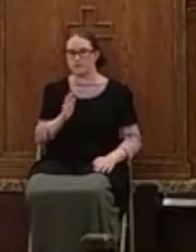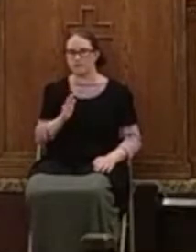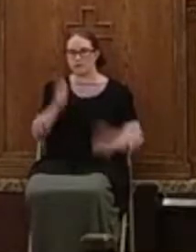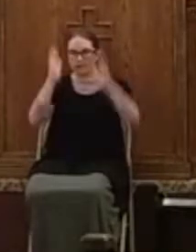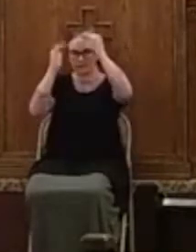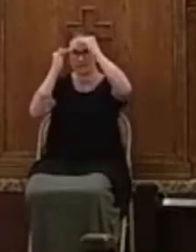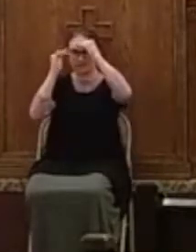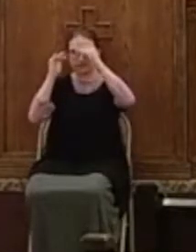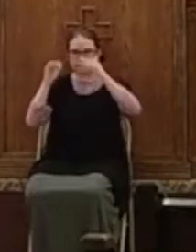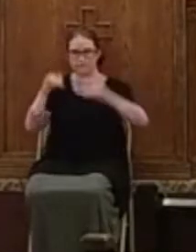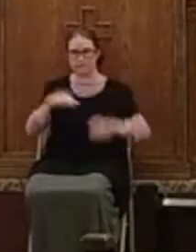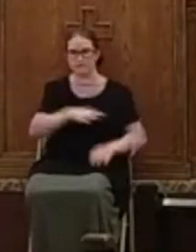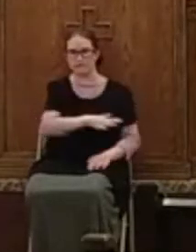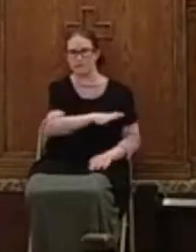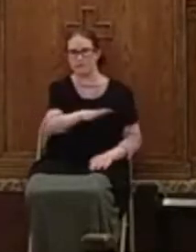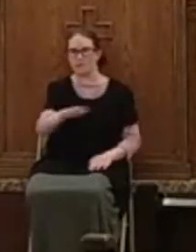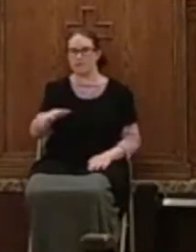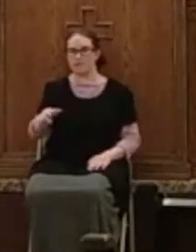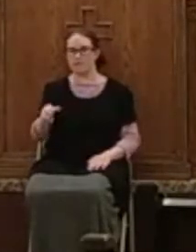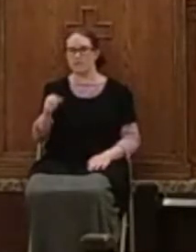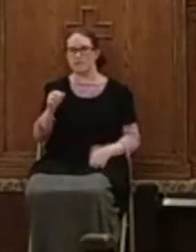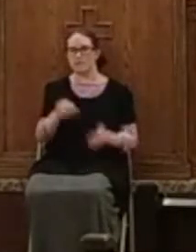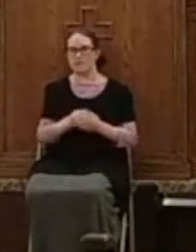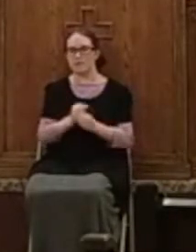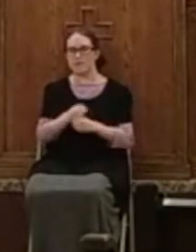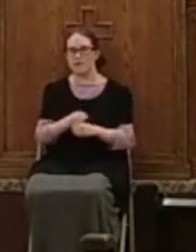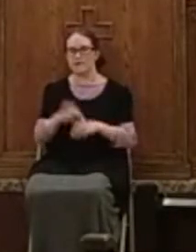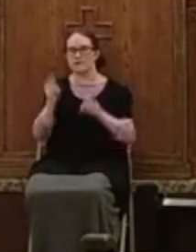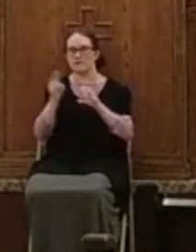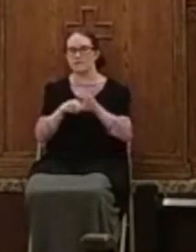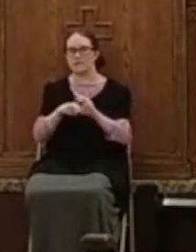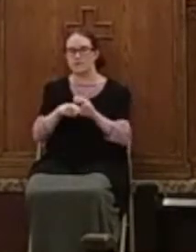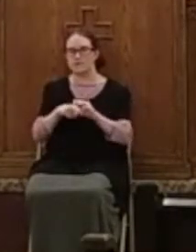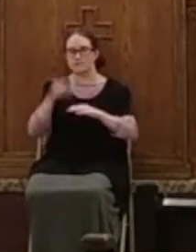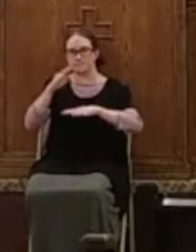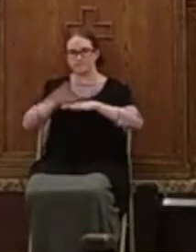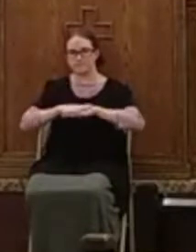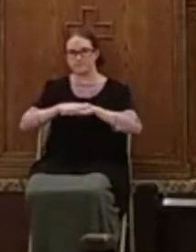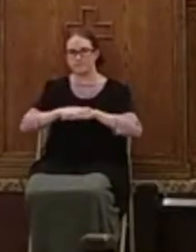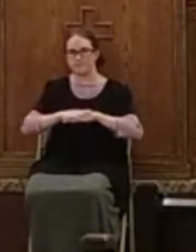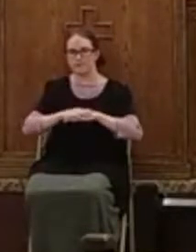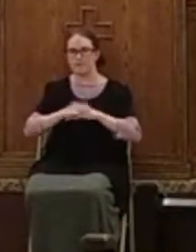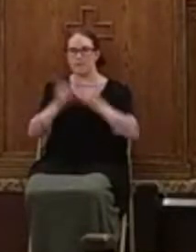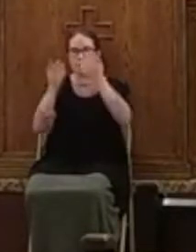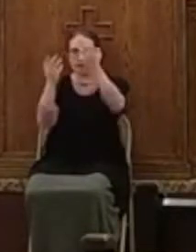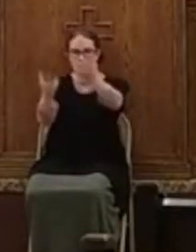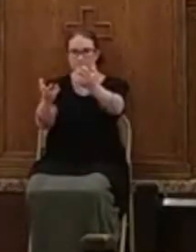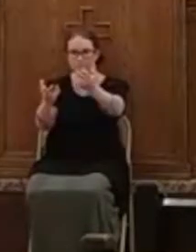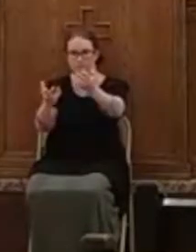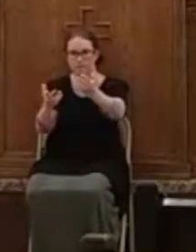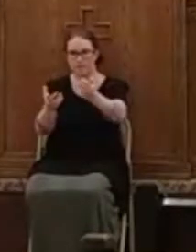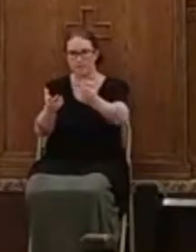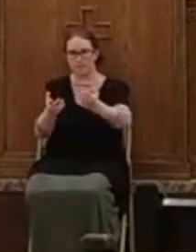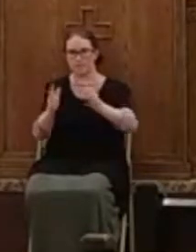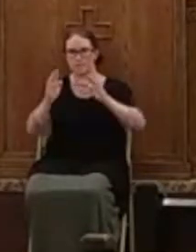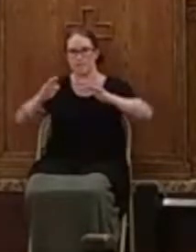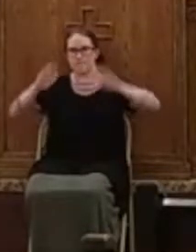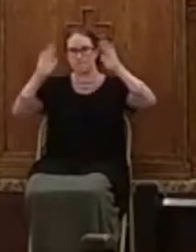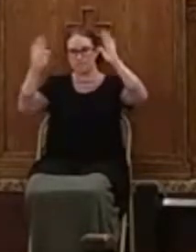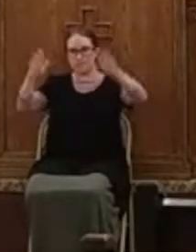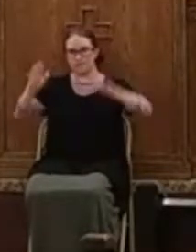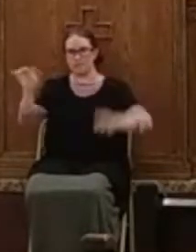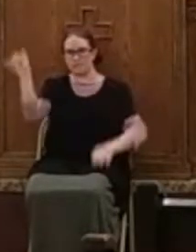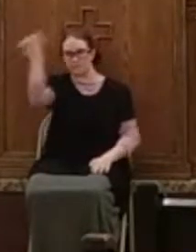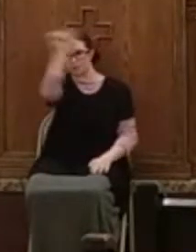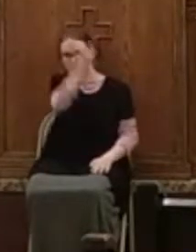expecting till all his enemies be made his footstool. For by one offering he hath perfected